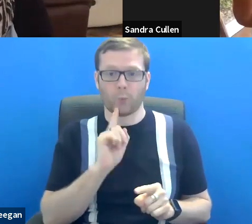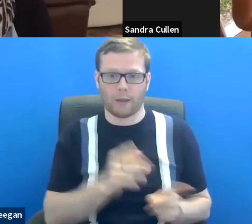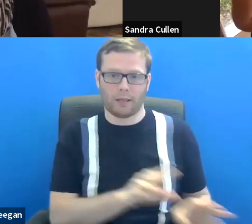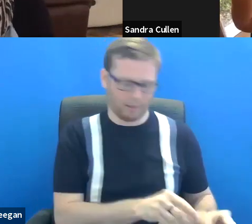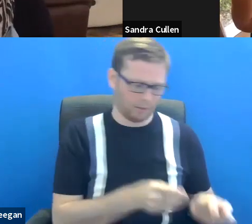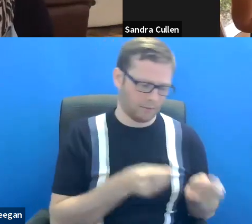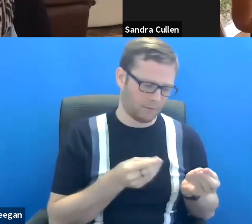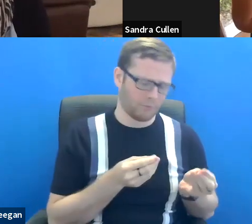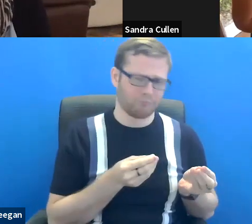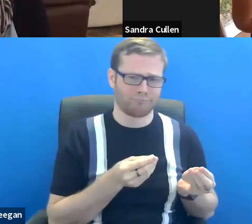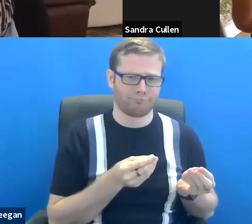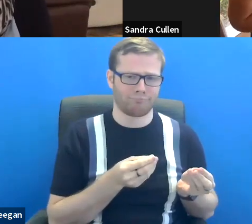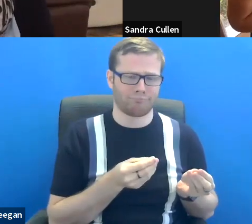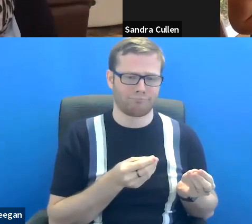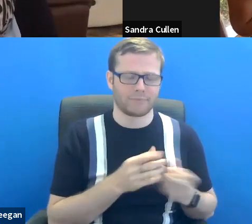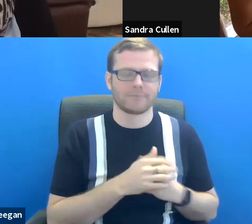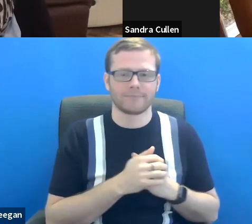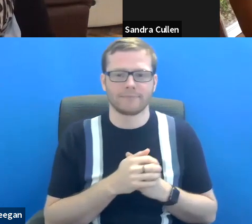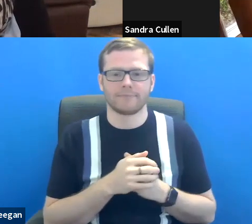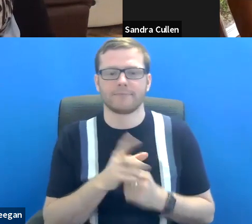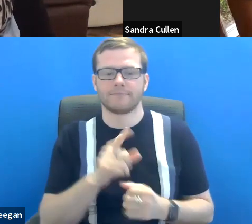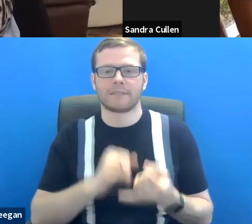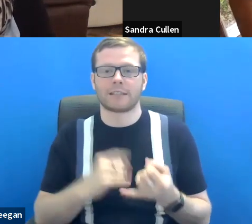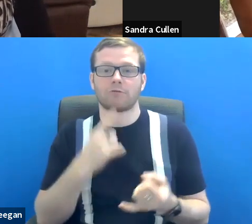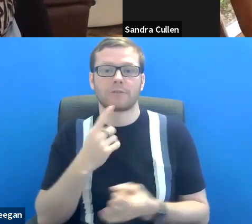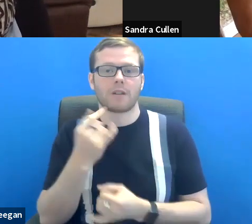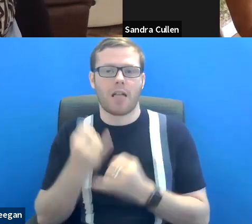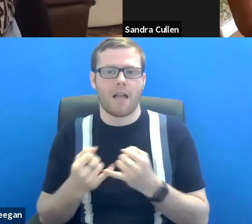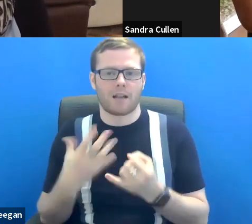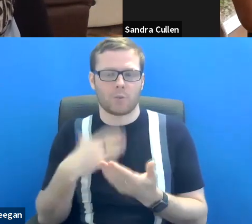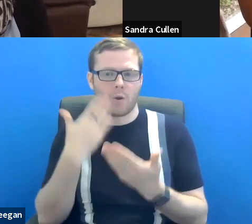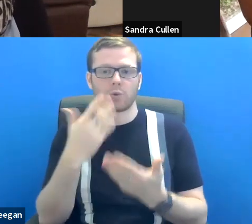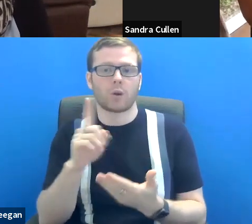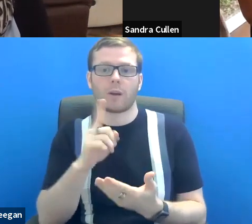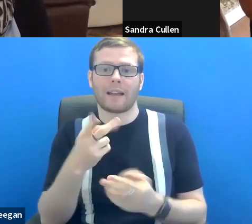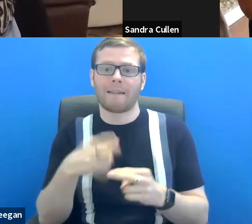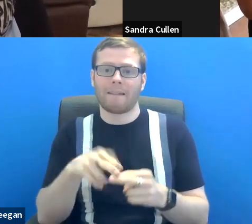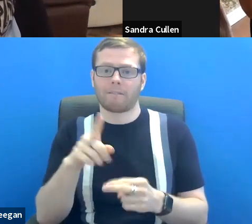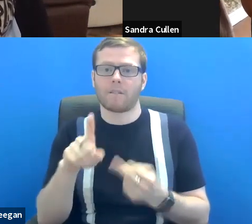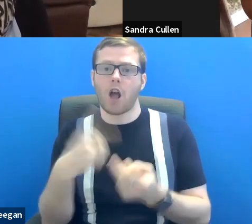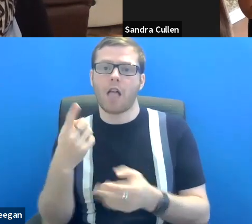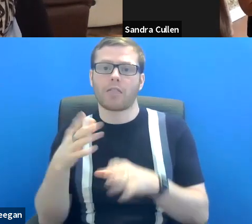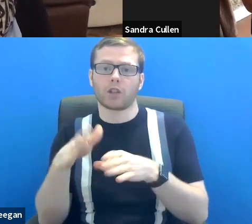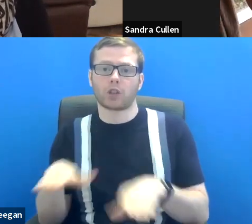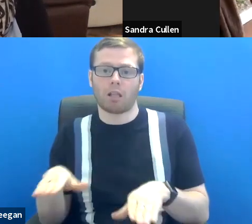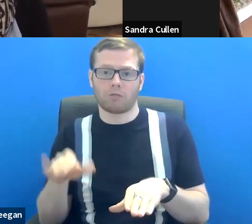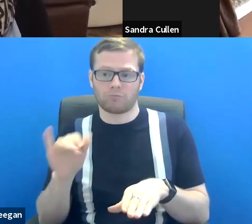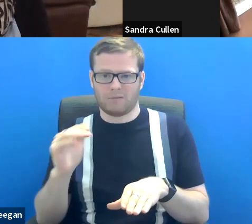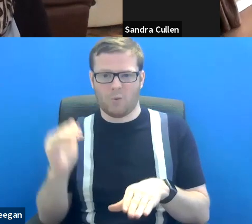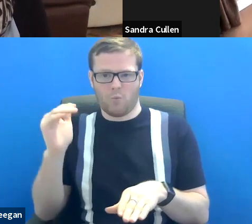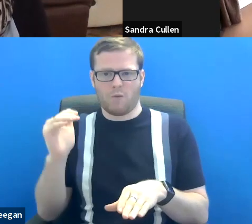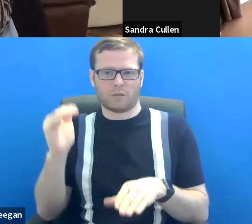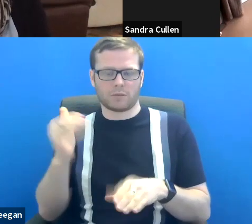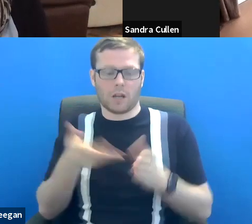The last thing I wanted to show you was, if you have other children, a bit older than your newborn,